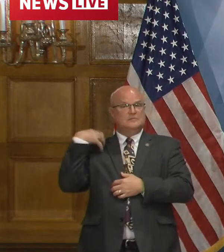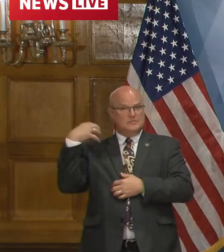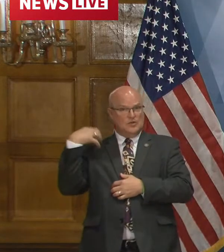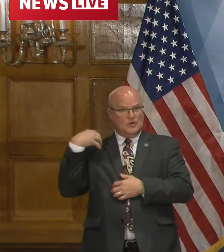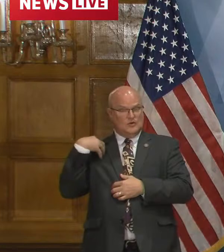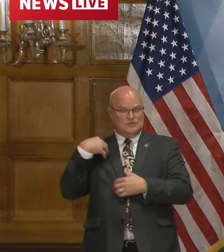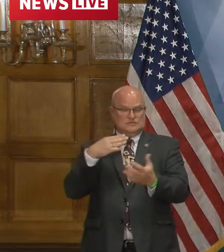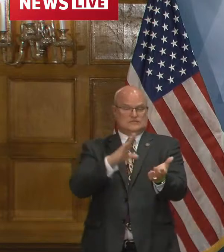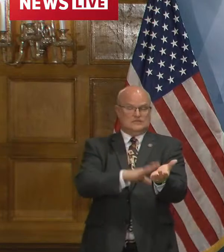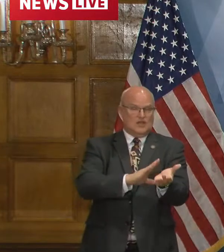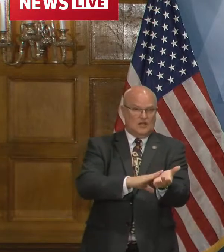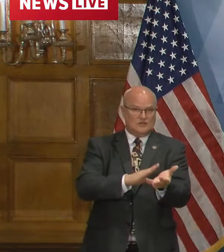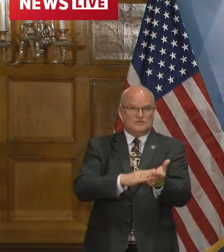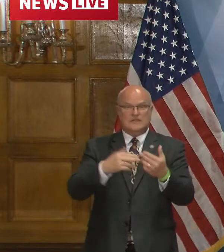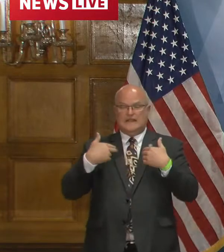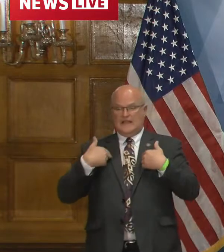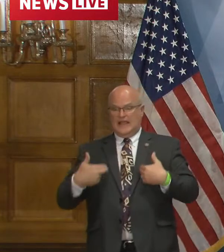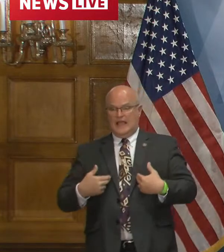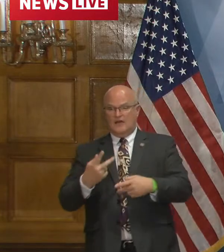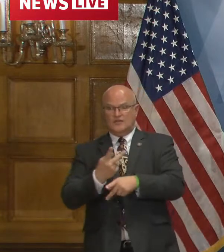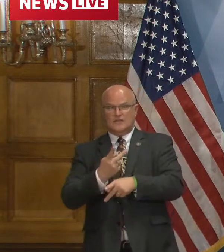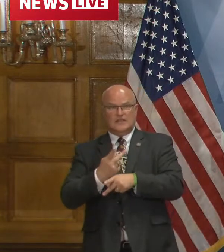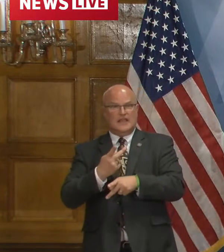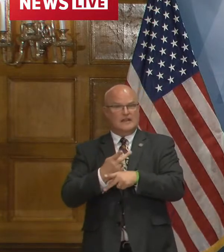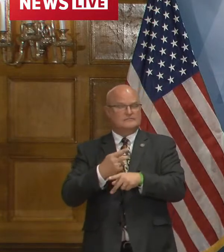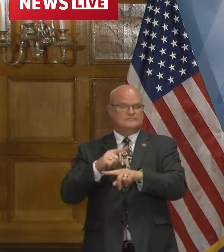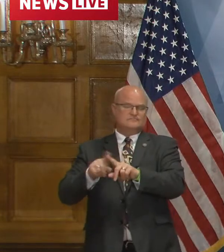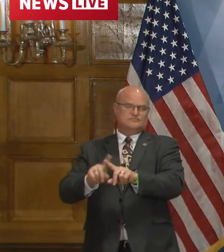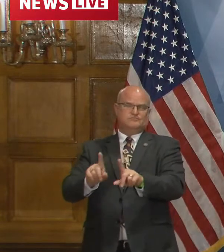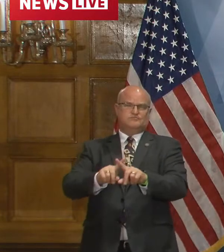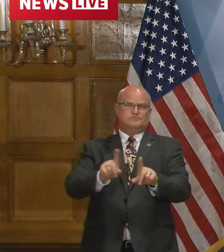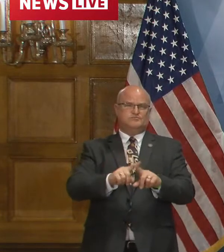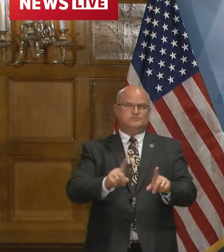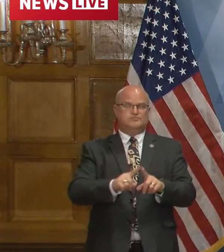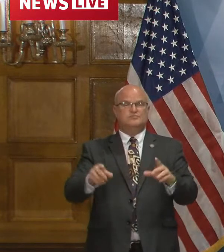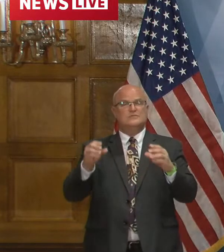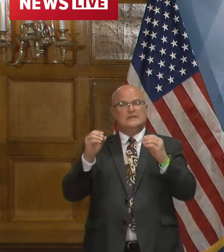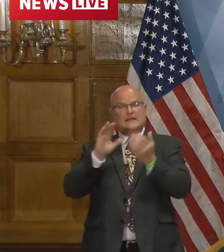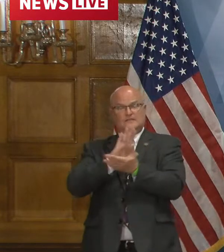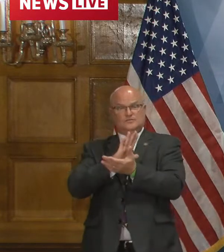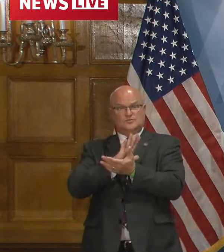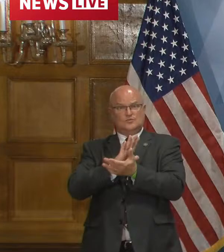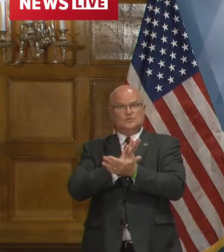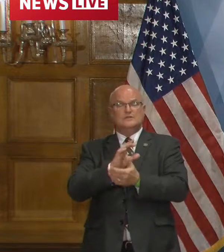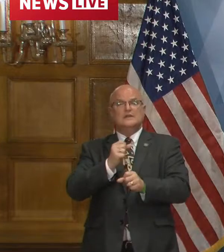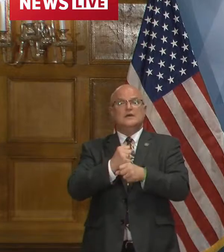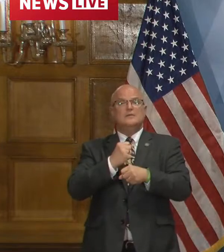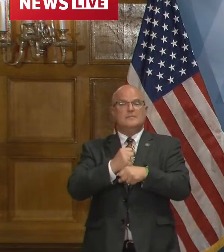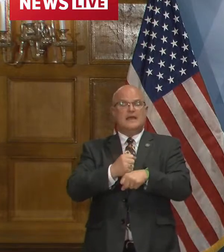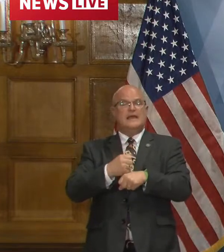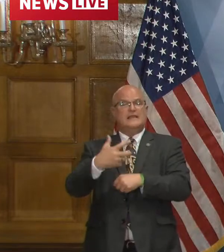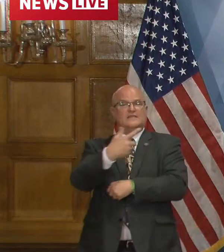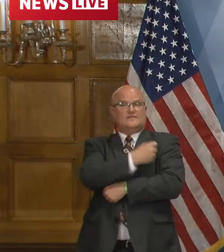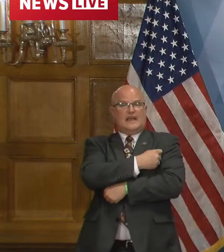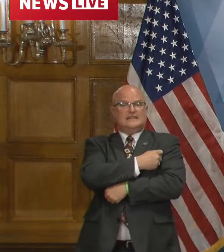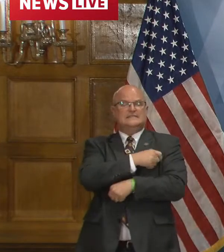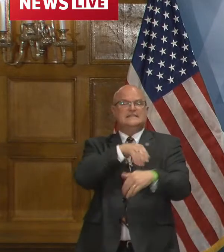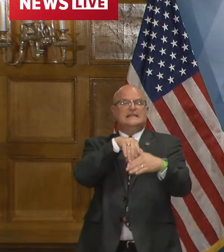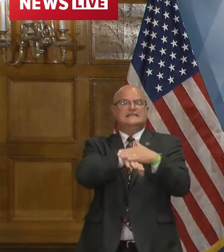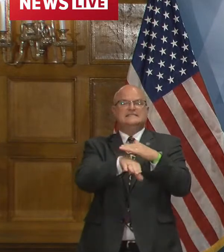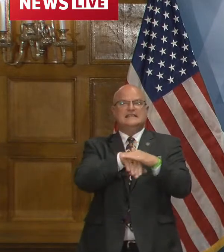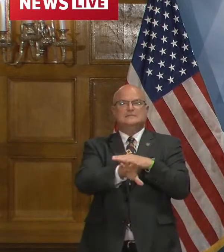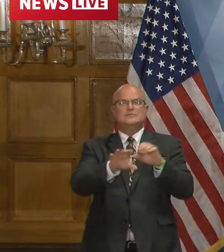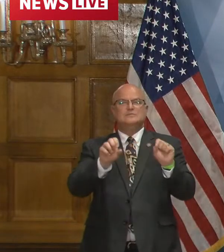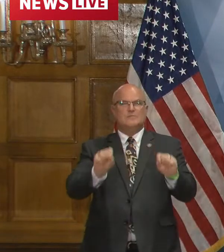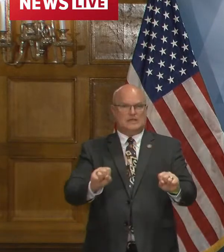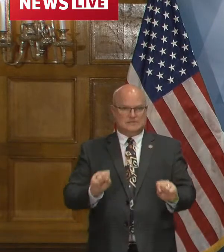employers, physicians, the healthcare industry, as well as our education, to make the vaccine as accessible